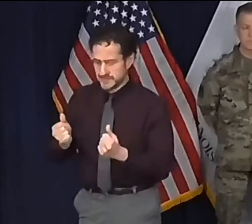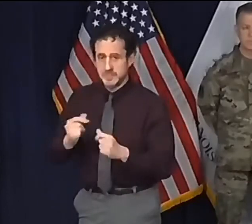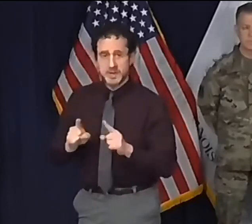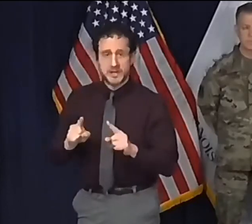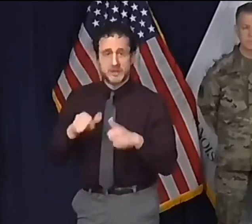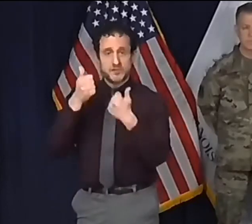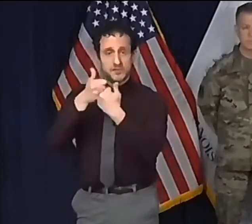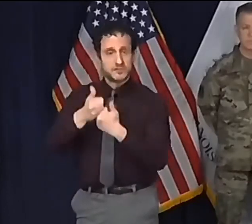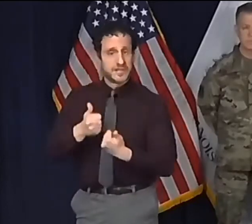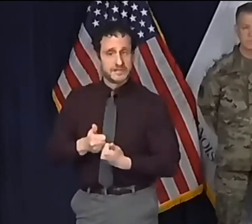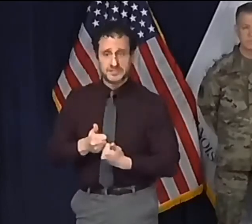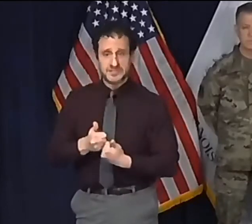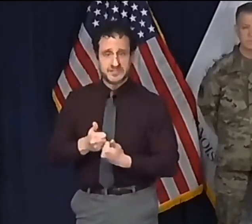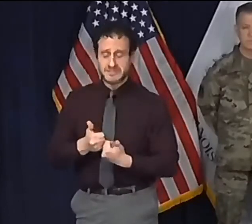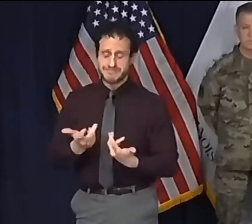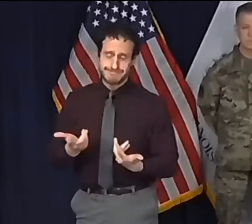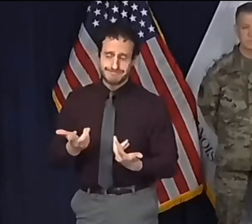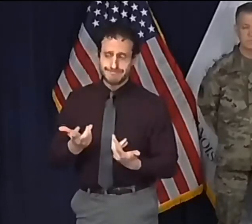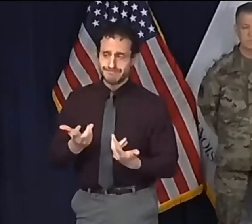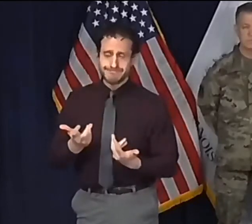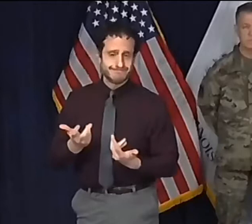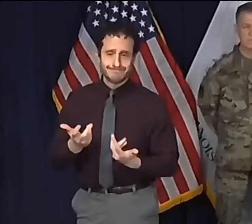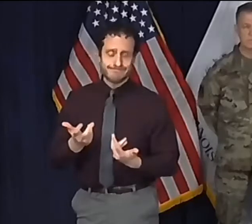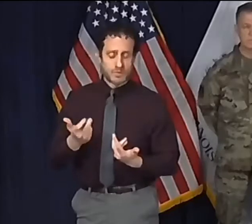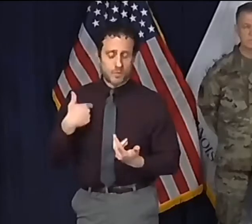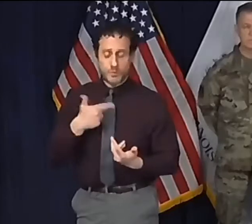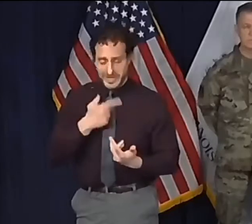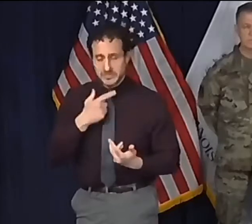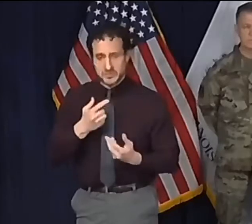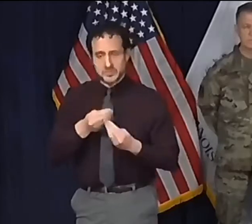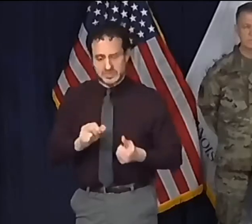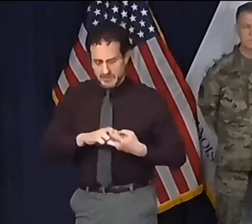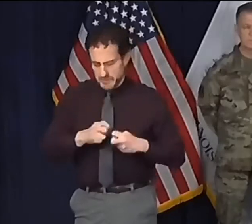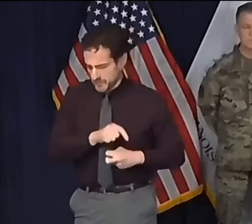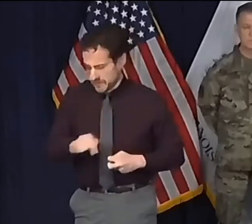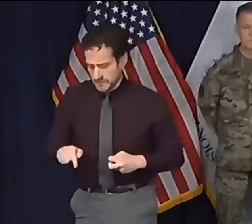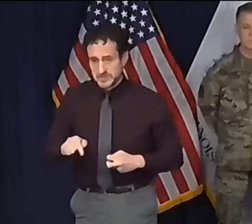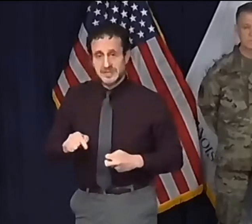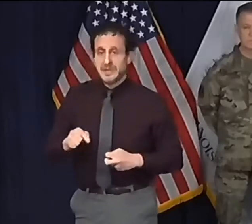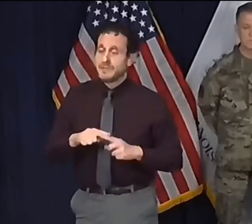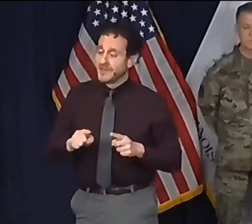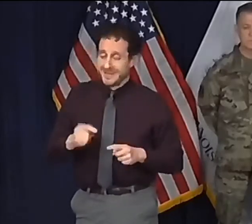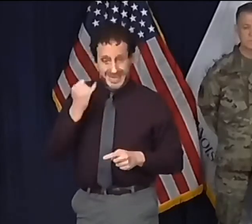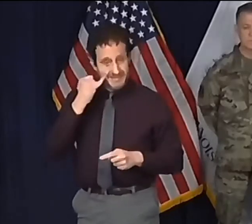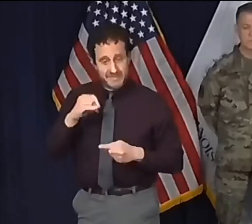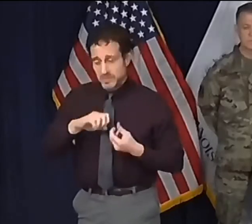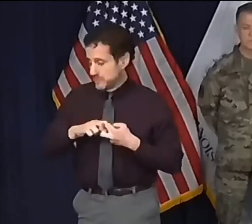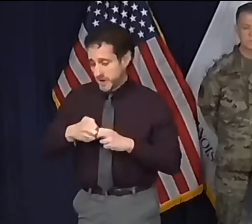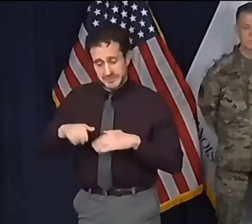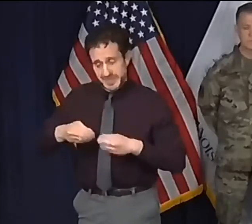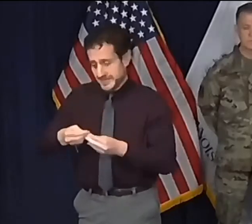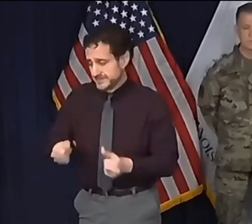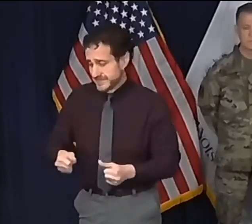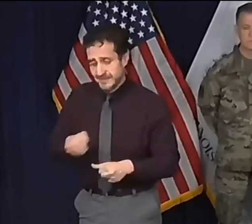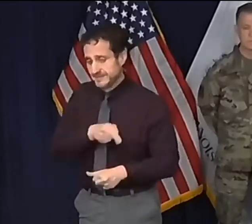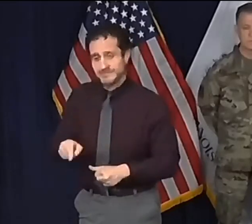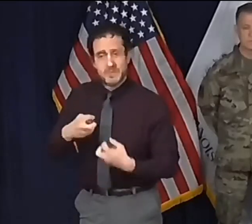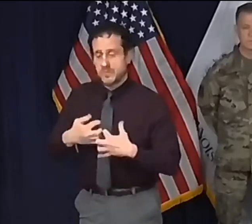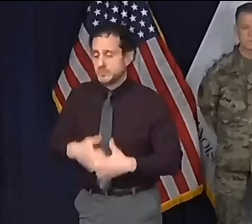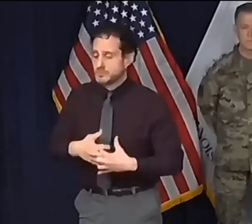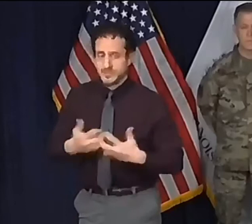overcome, these machines will not be part of our testing capacity here in Illinois. 10 days ago, I said to